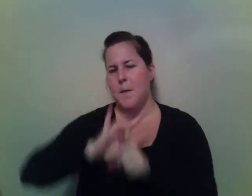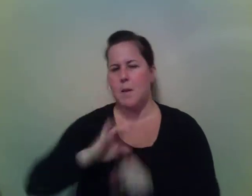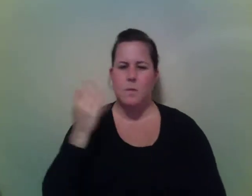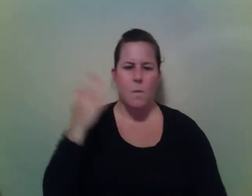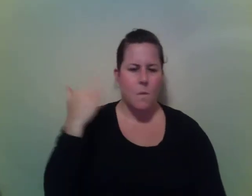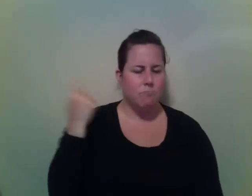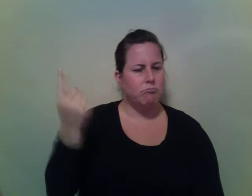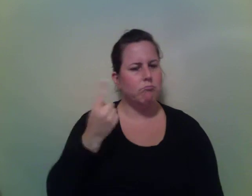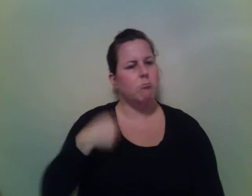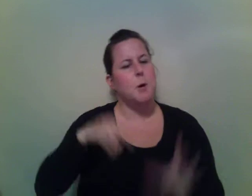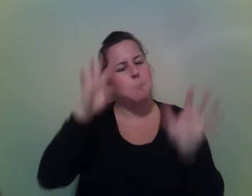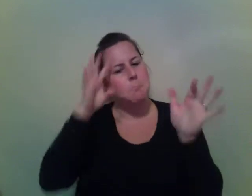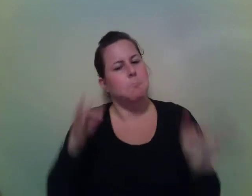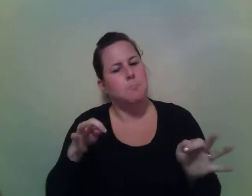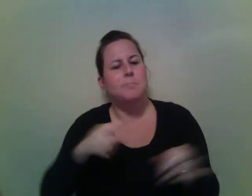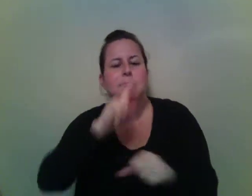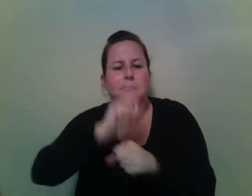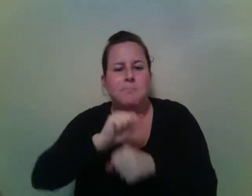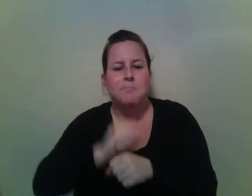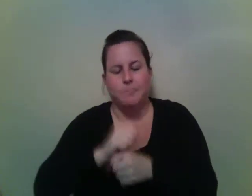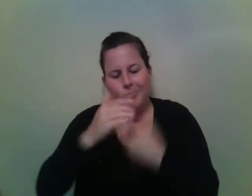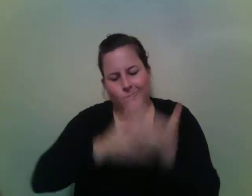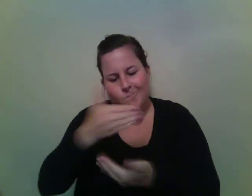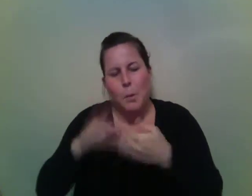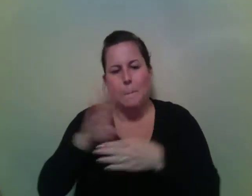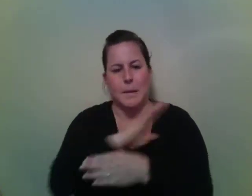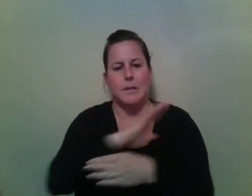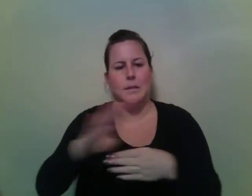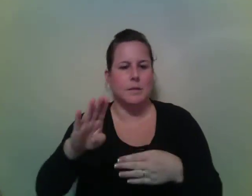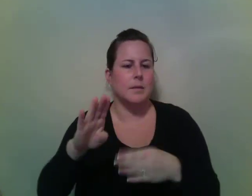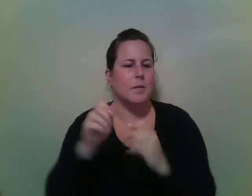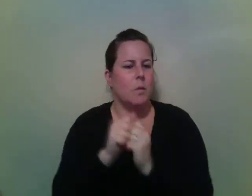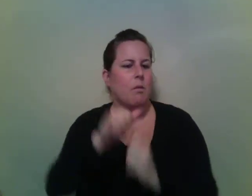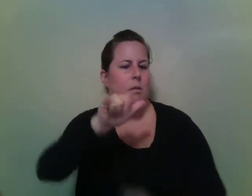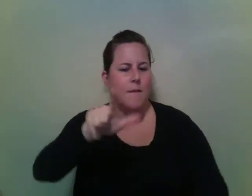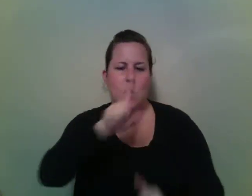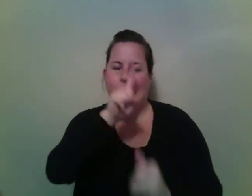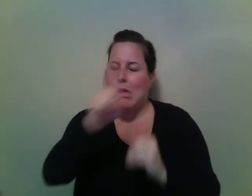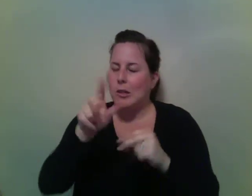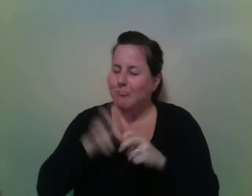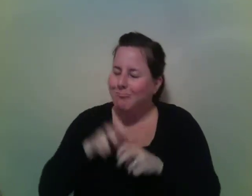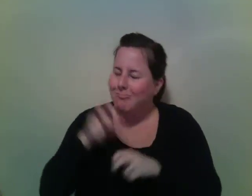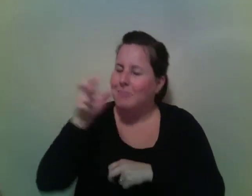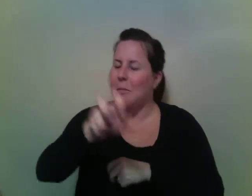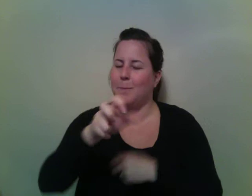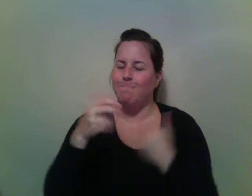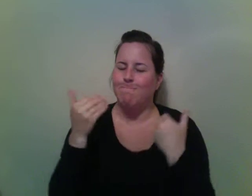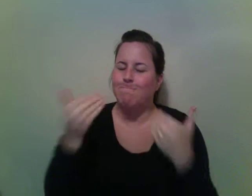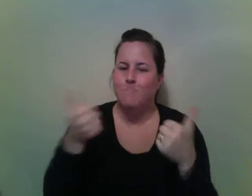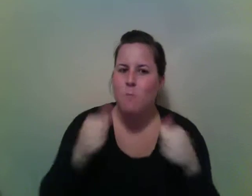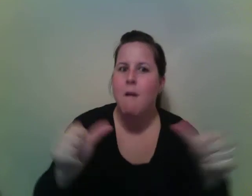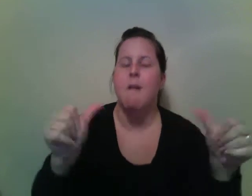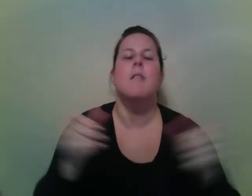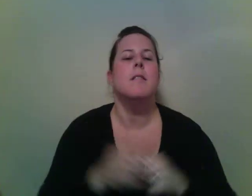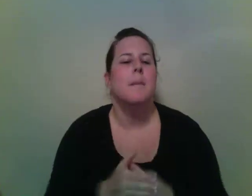that I decided to actively pursue the business side. Take a leap and dive in. I am so glad I did. Young Living is all